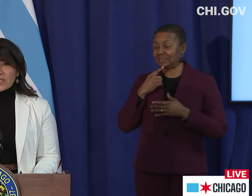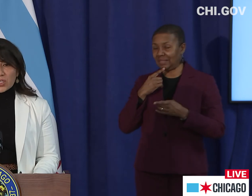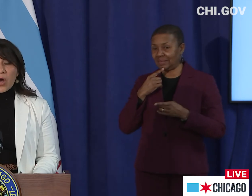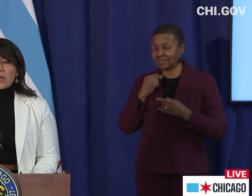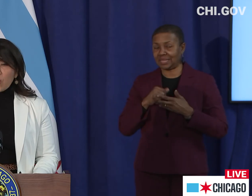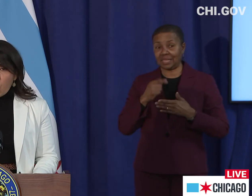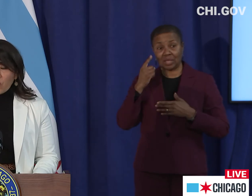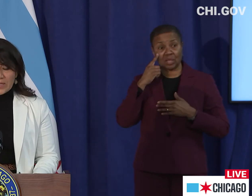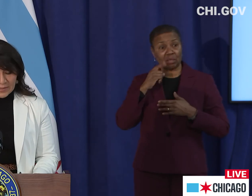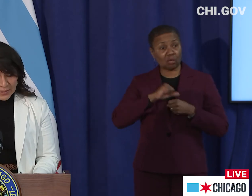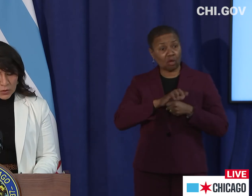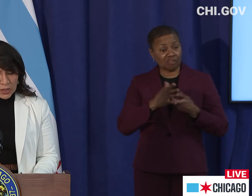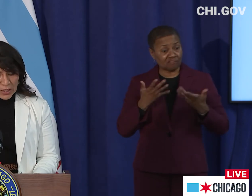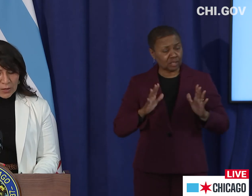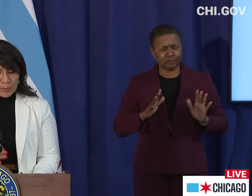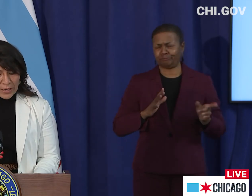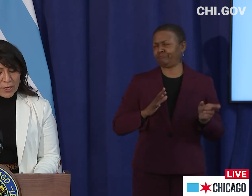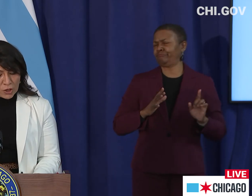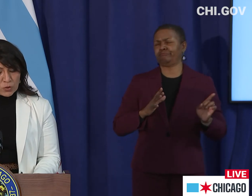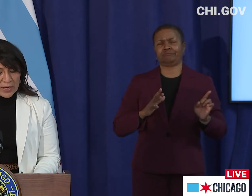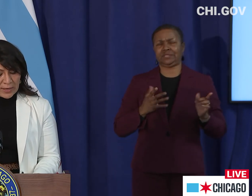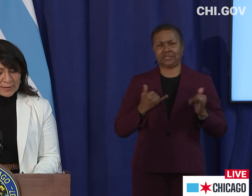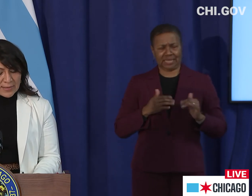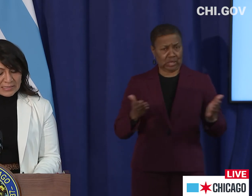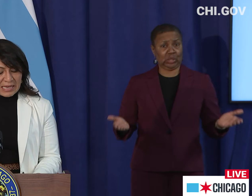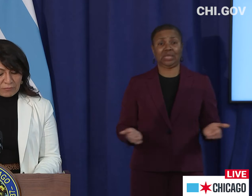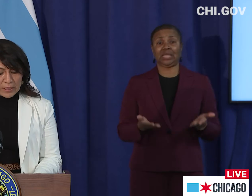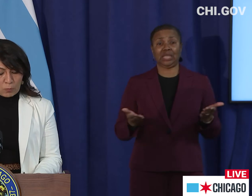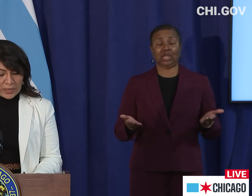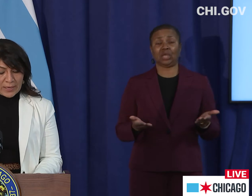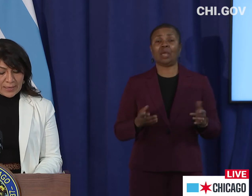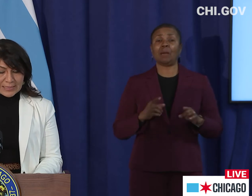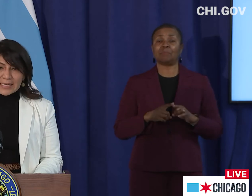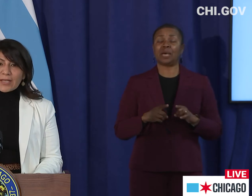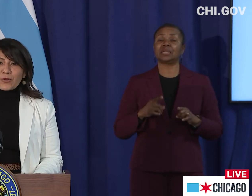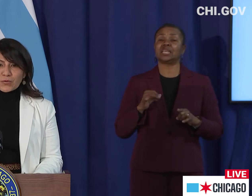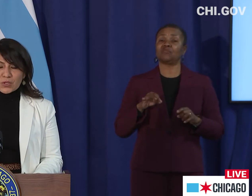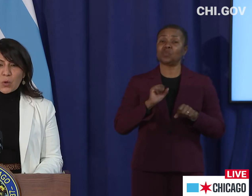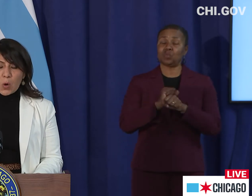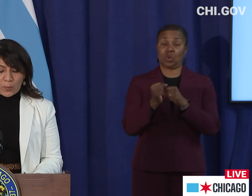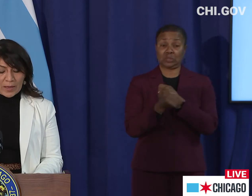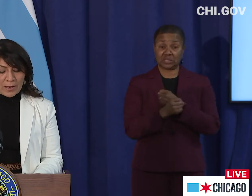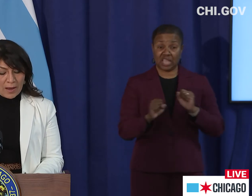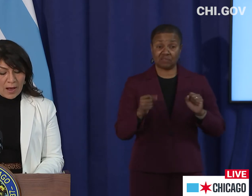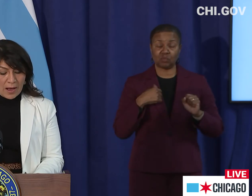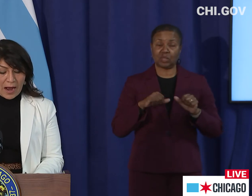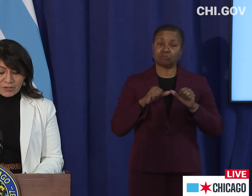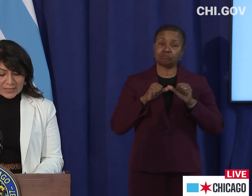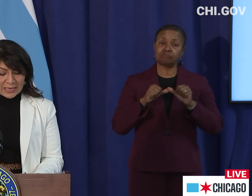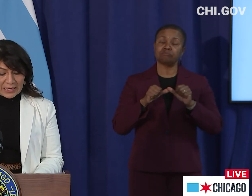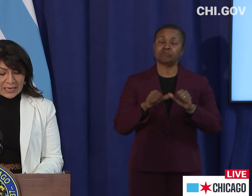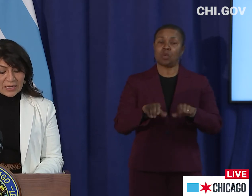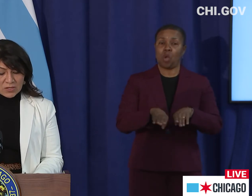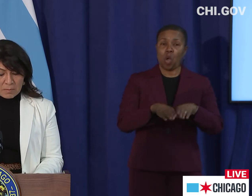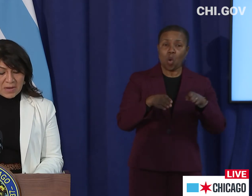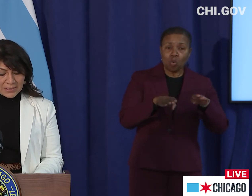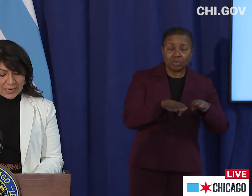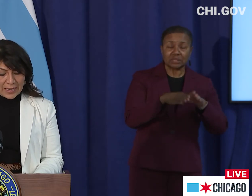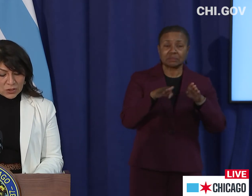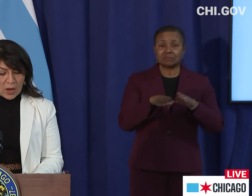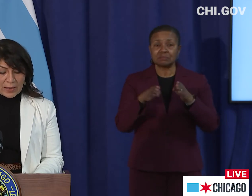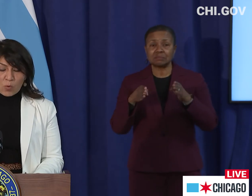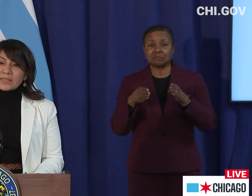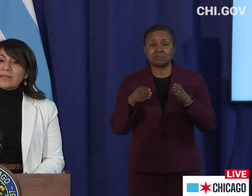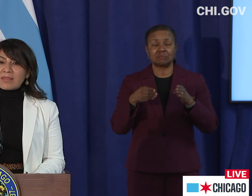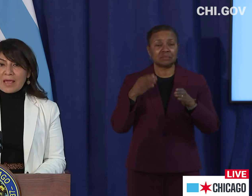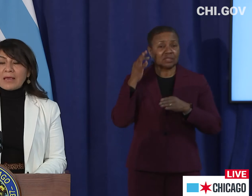that COVID is gone. COVID is still here, but doing it safely, we can continue to open our city into the months